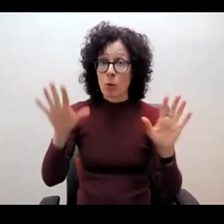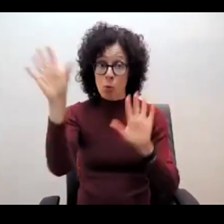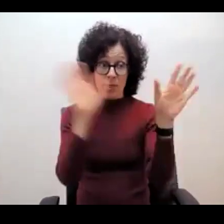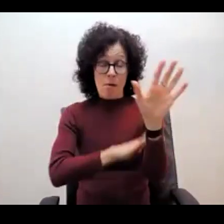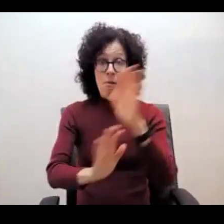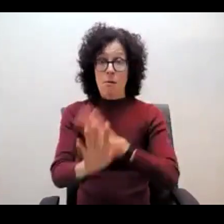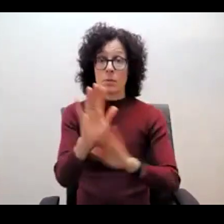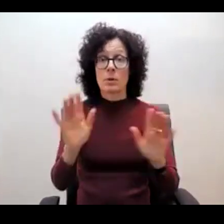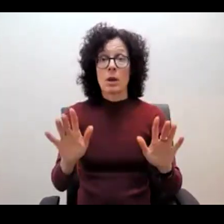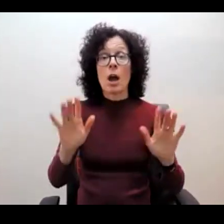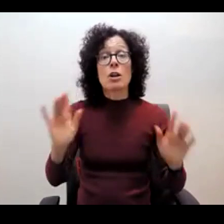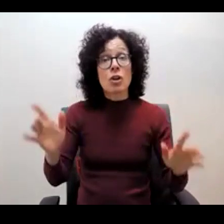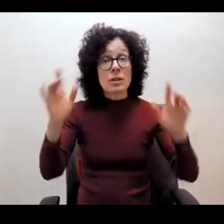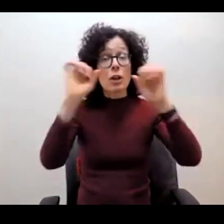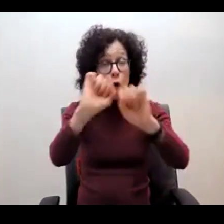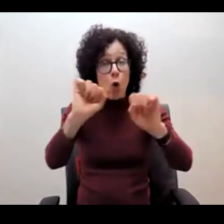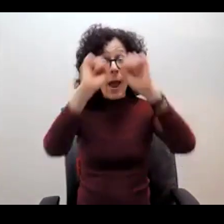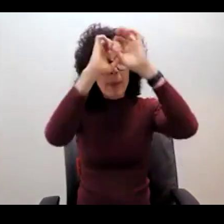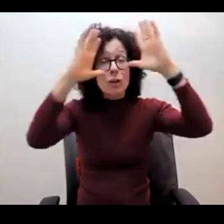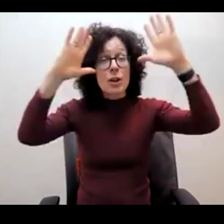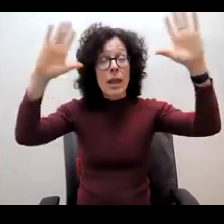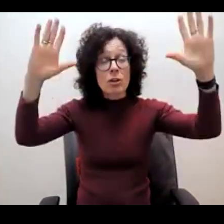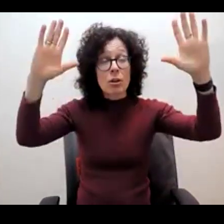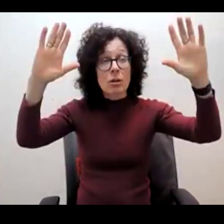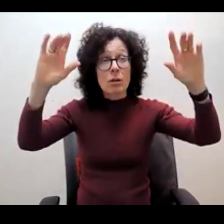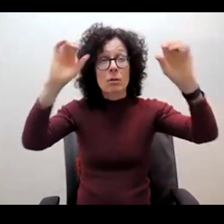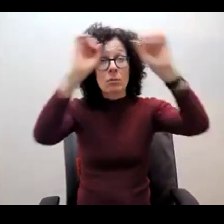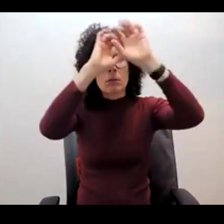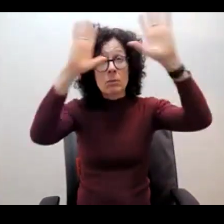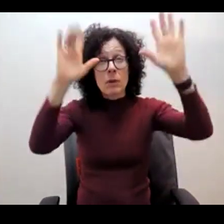of movement in your imagination.